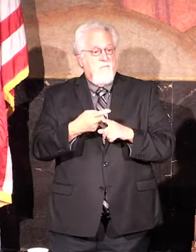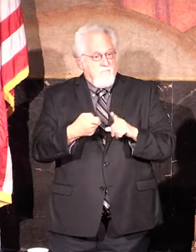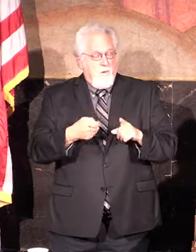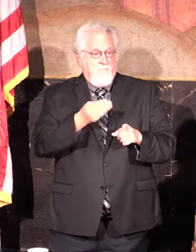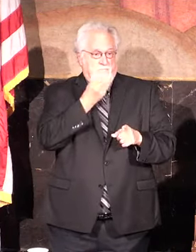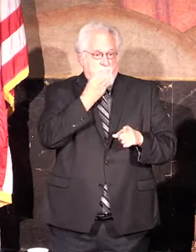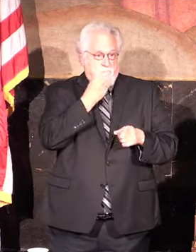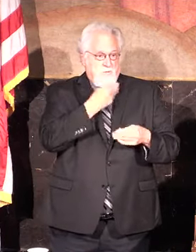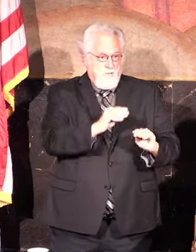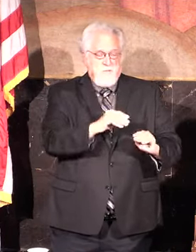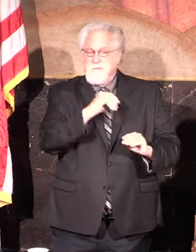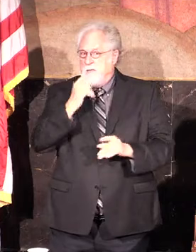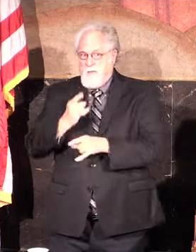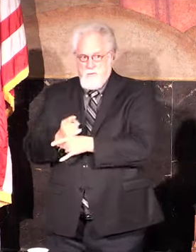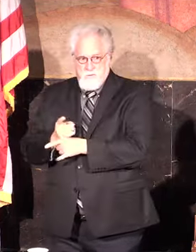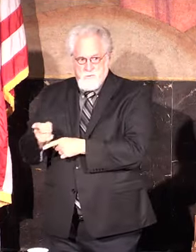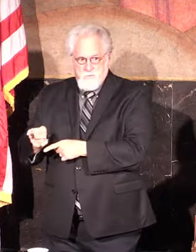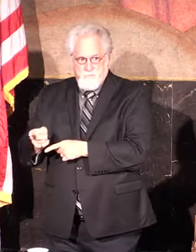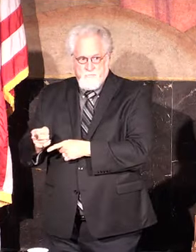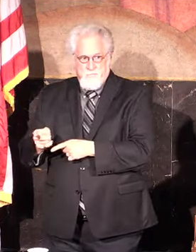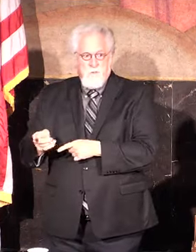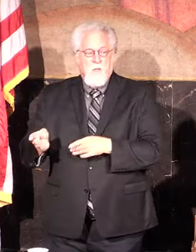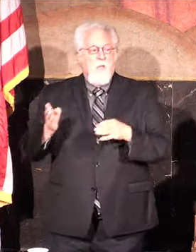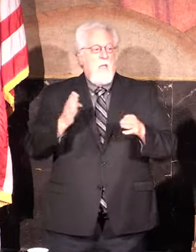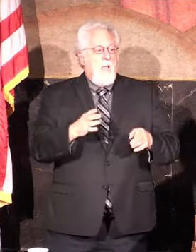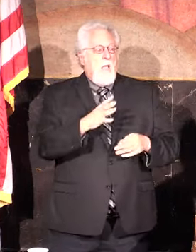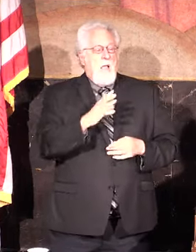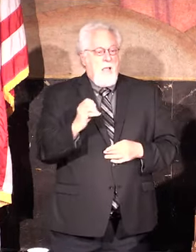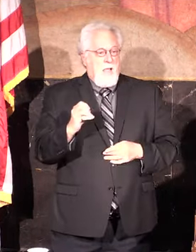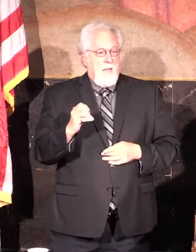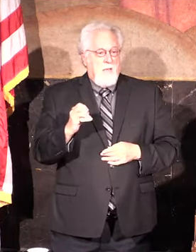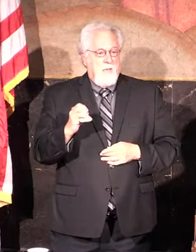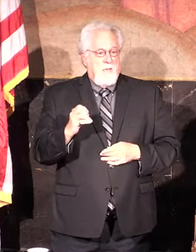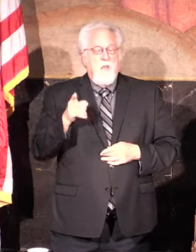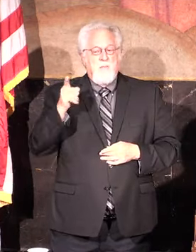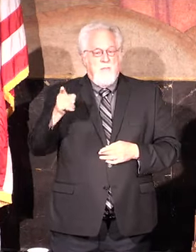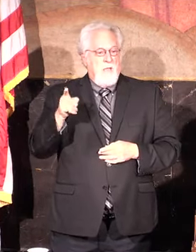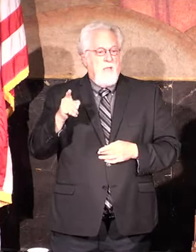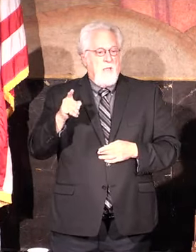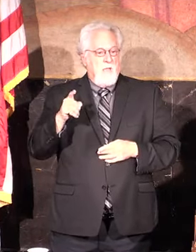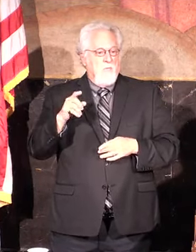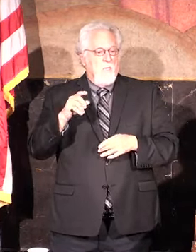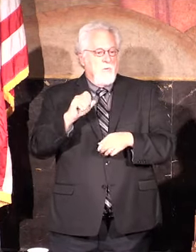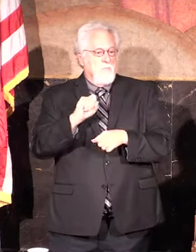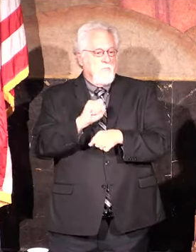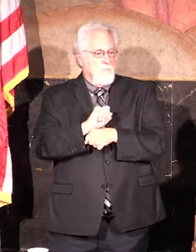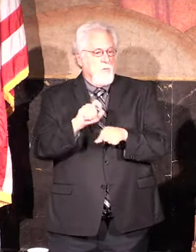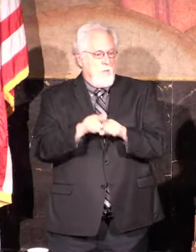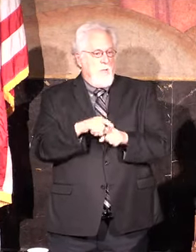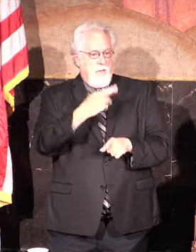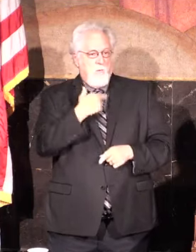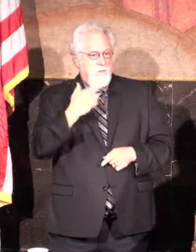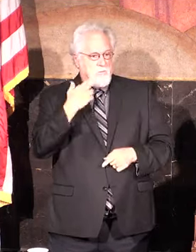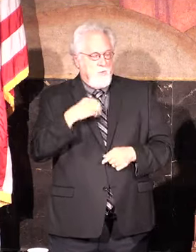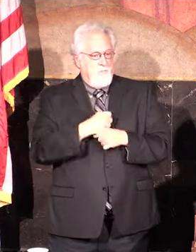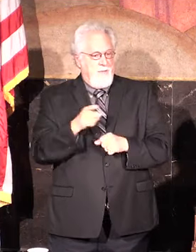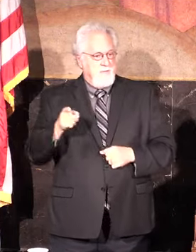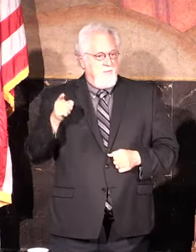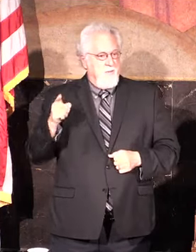from food sales, not alcohol sales. And so they would function exactly like a restaurant, which would make